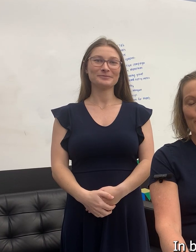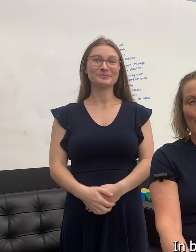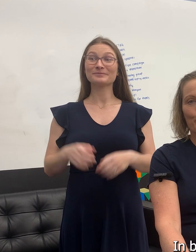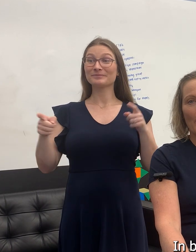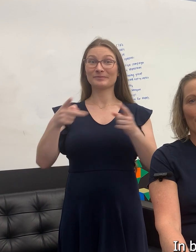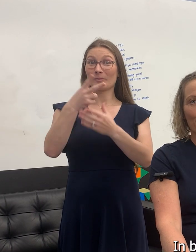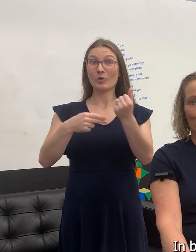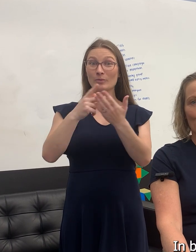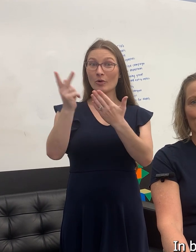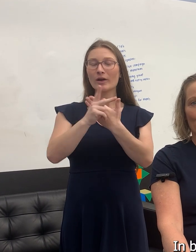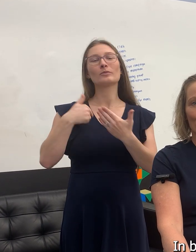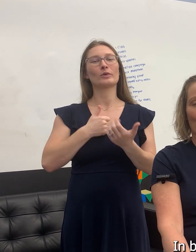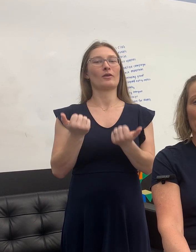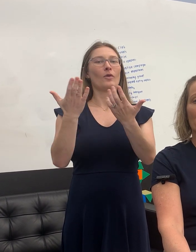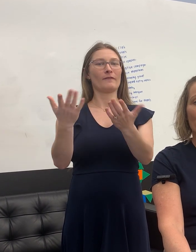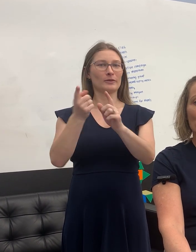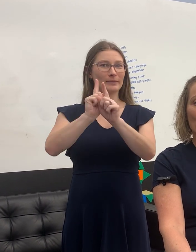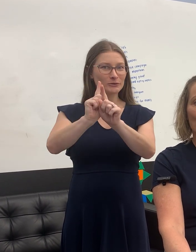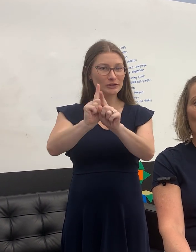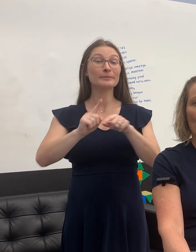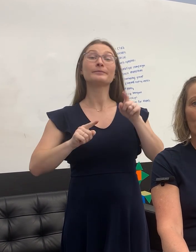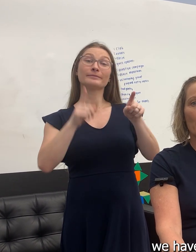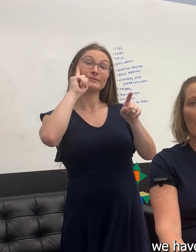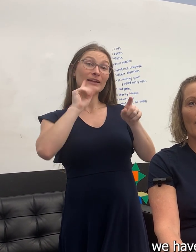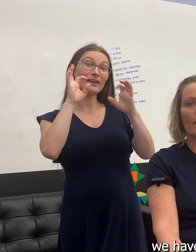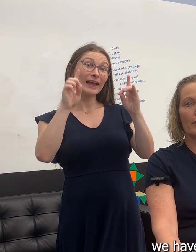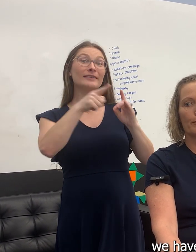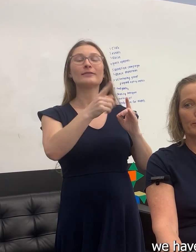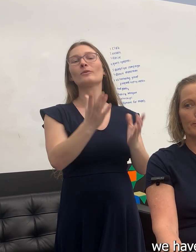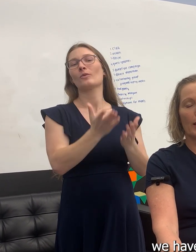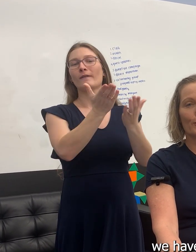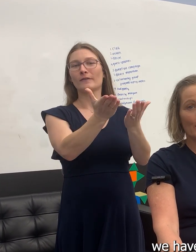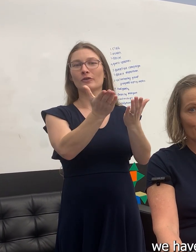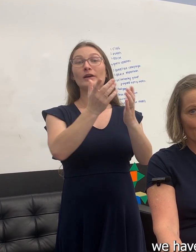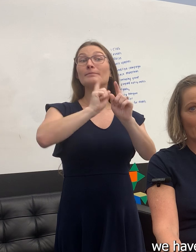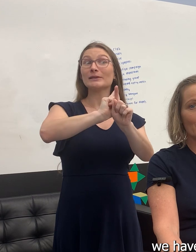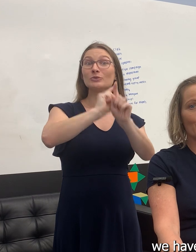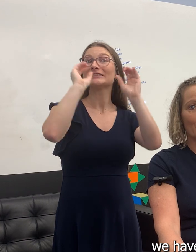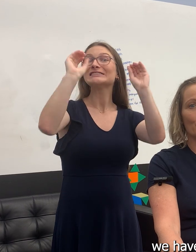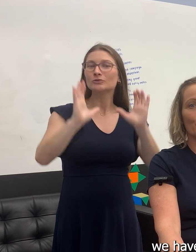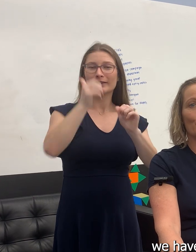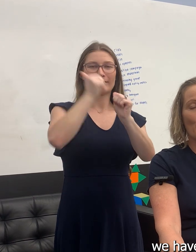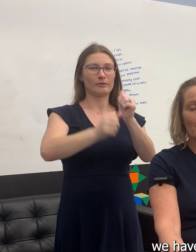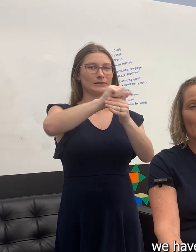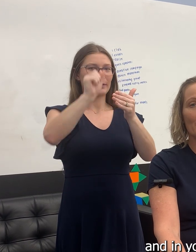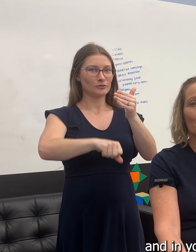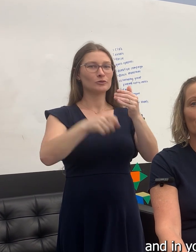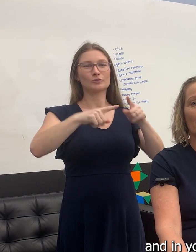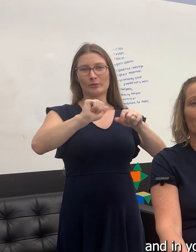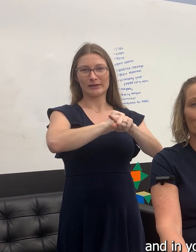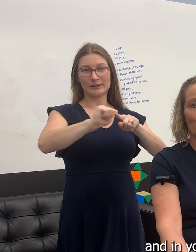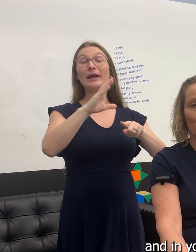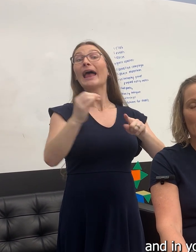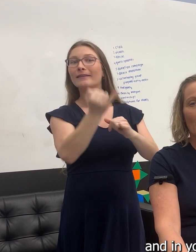In both programs, we have opportunities for mentorship. In the Deaf Education program, we have mentor teachers each semester during your practicum and